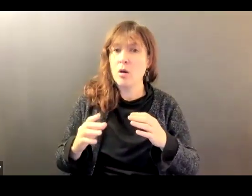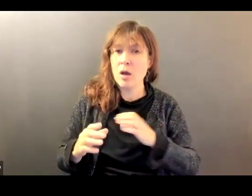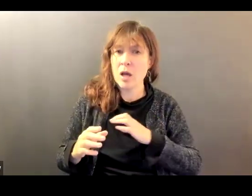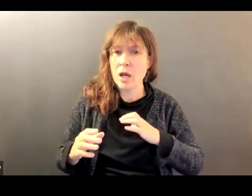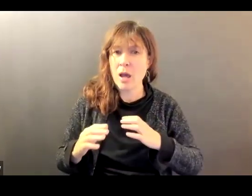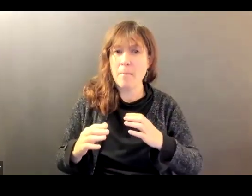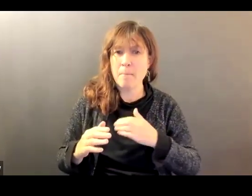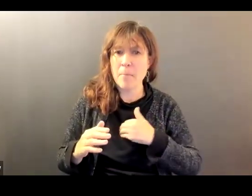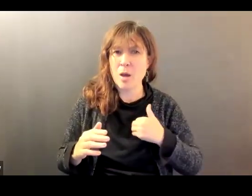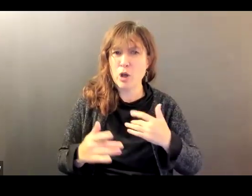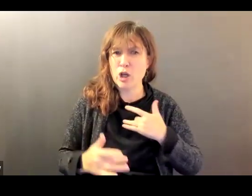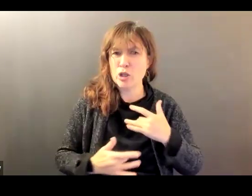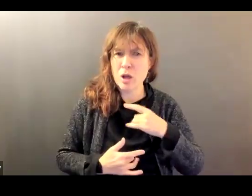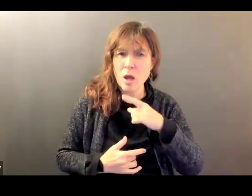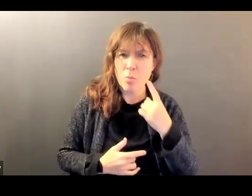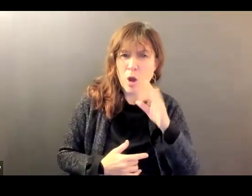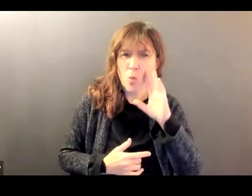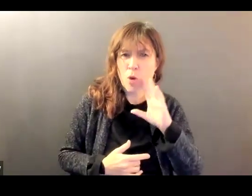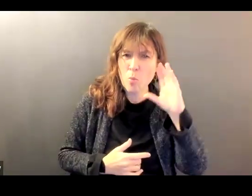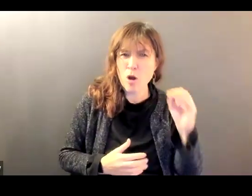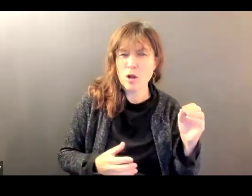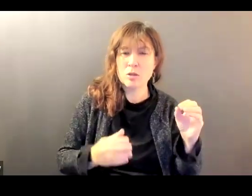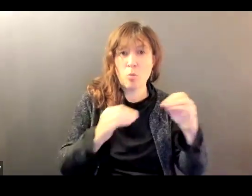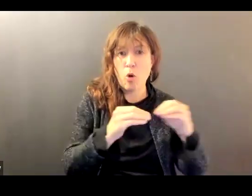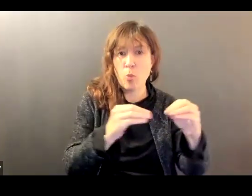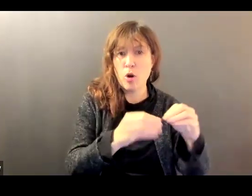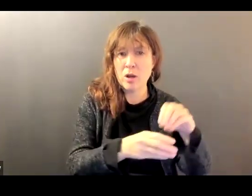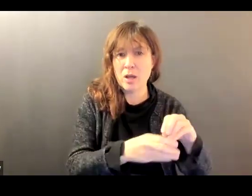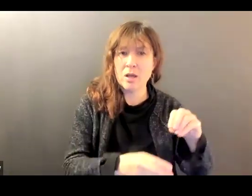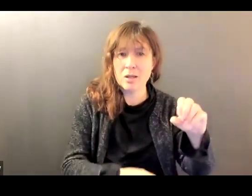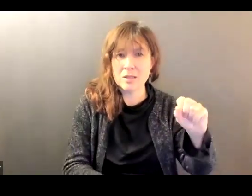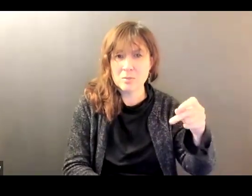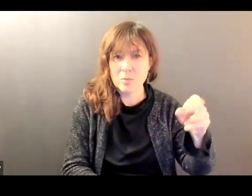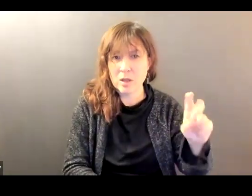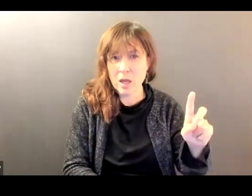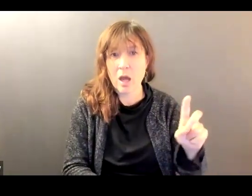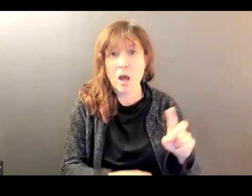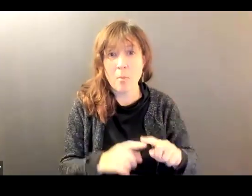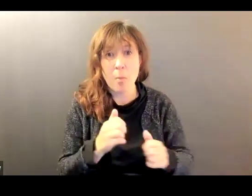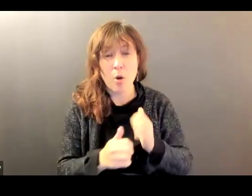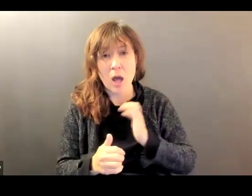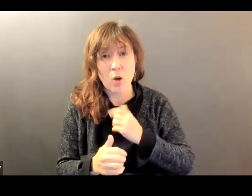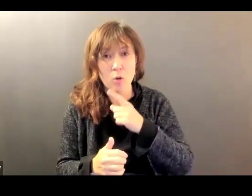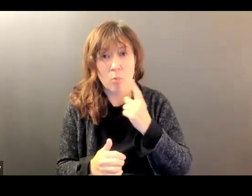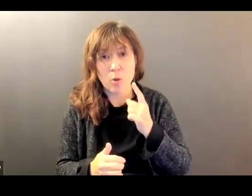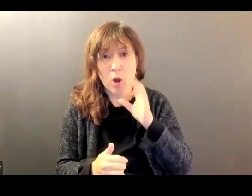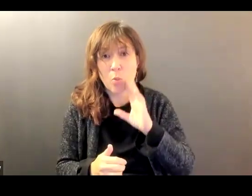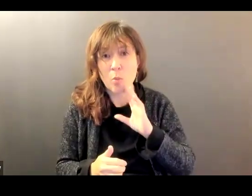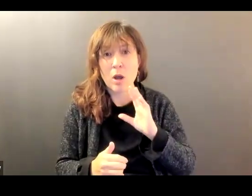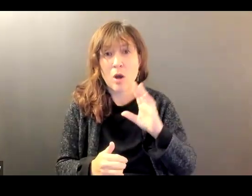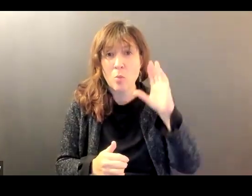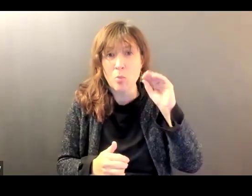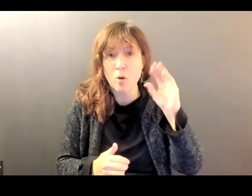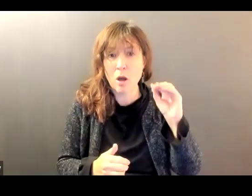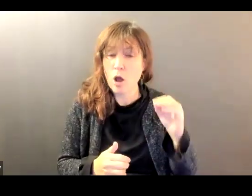brown boys being overrepresented in sub-separate classes. In our school, most of our Black and brown boys are in inclusion classrooms, which you want to close